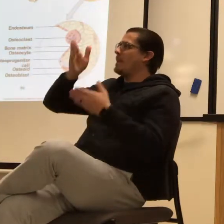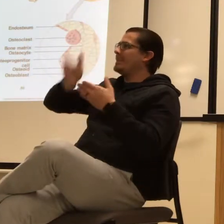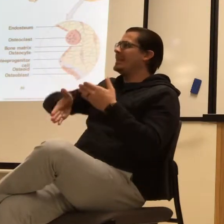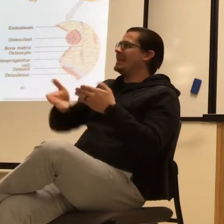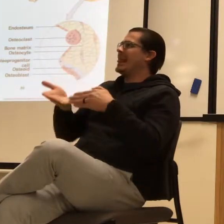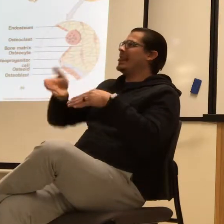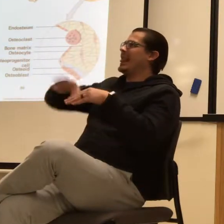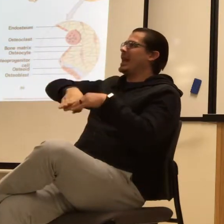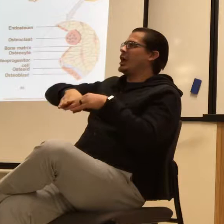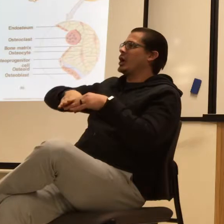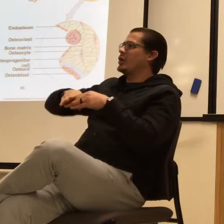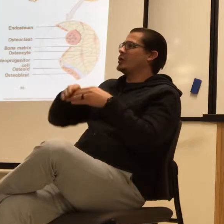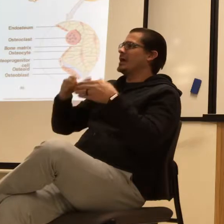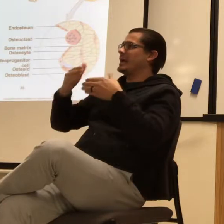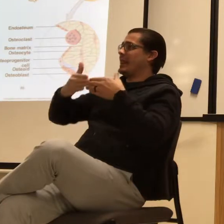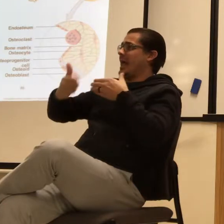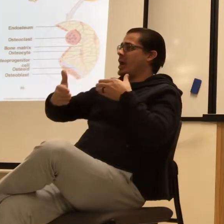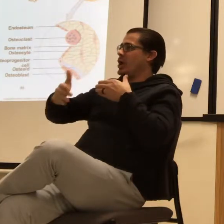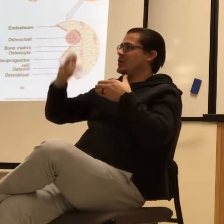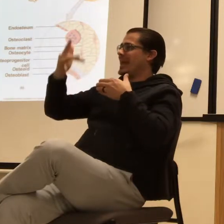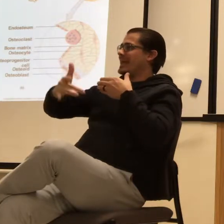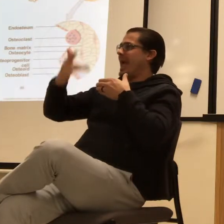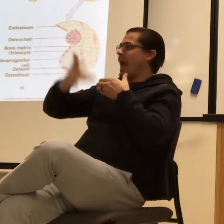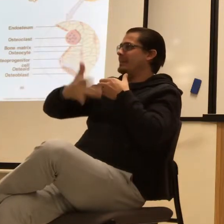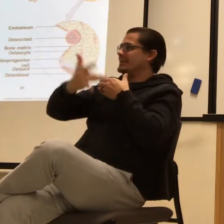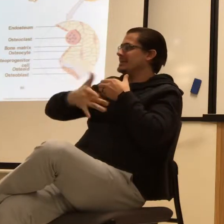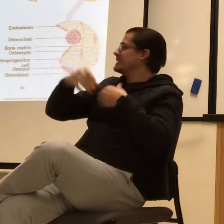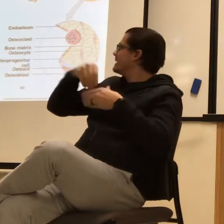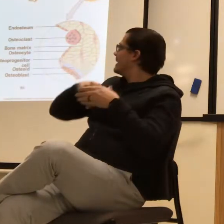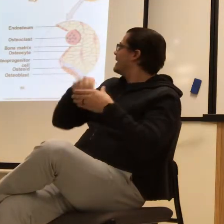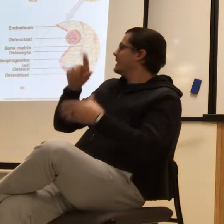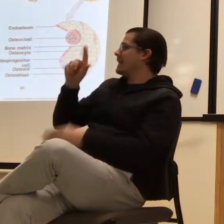of gaps in the layer.